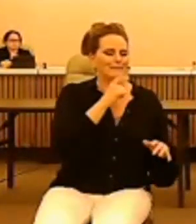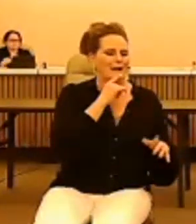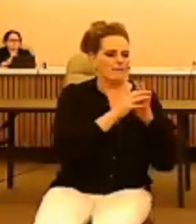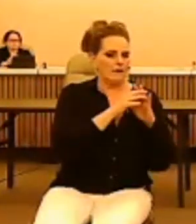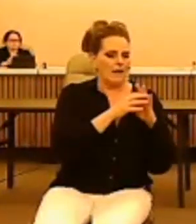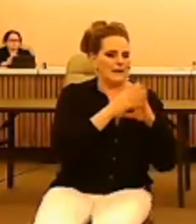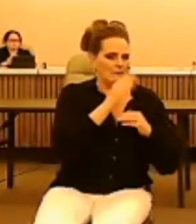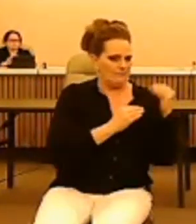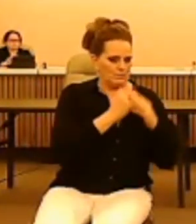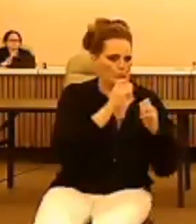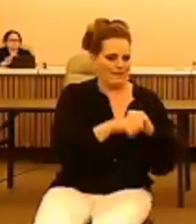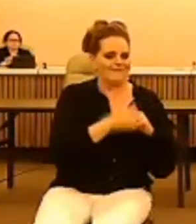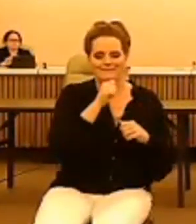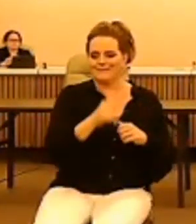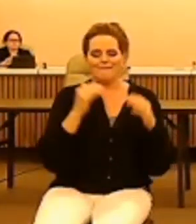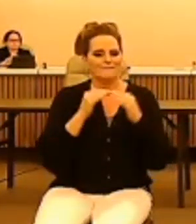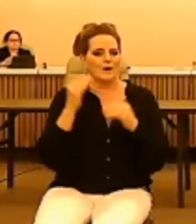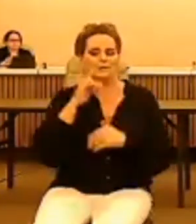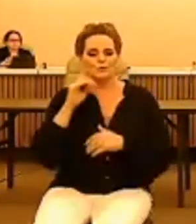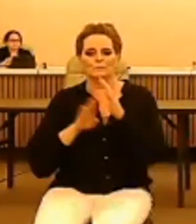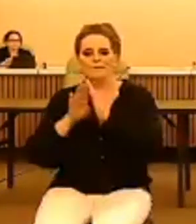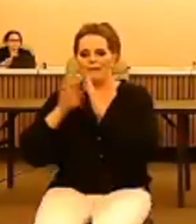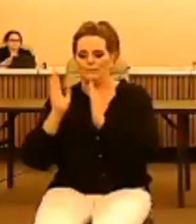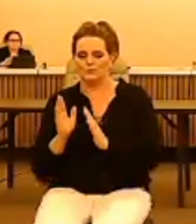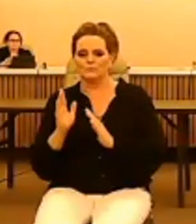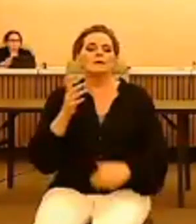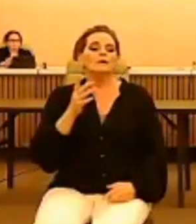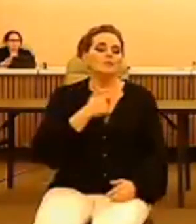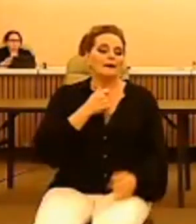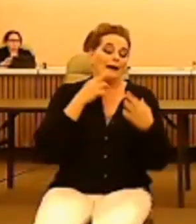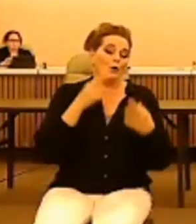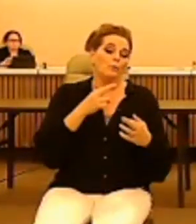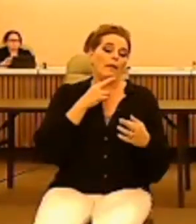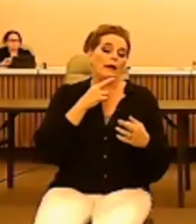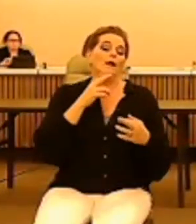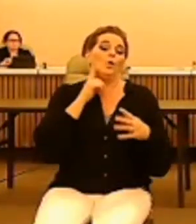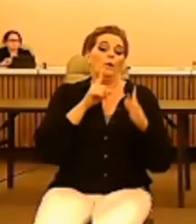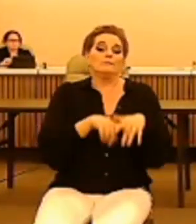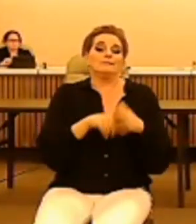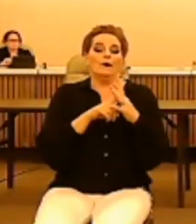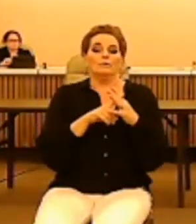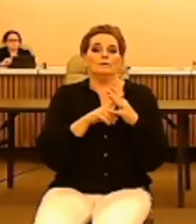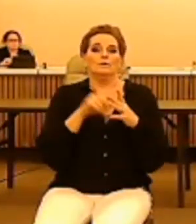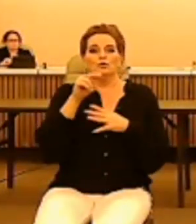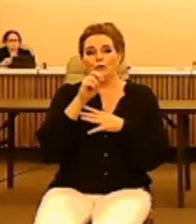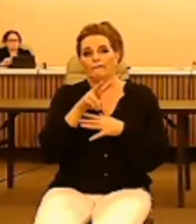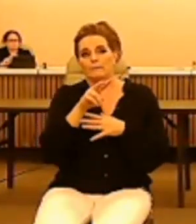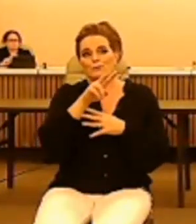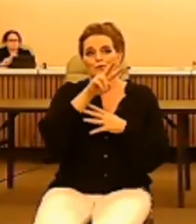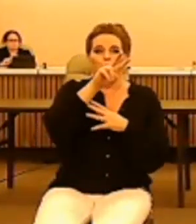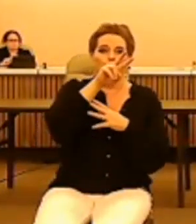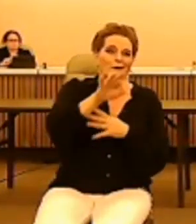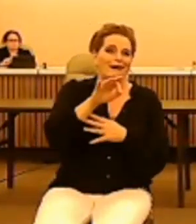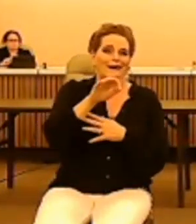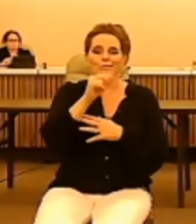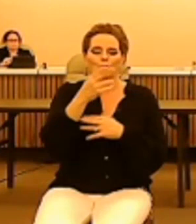burden to developers. So again, I want to have it, hopefully that it takes effect, November 29th, whatever